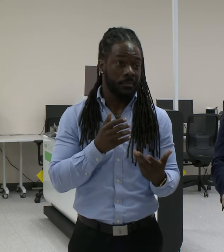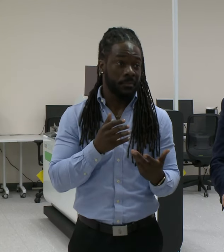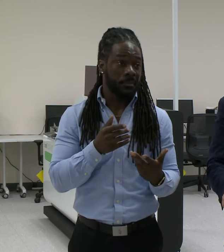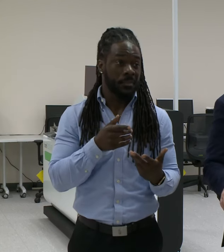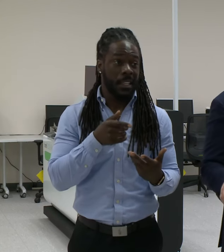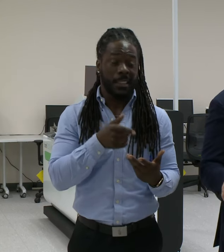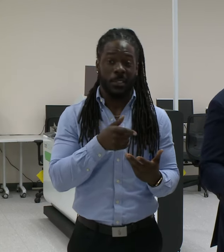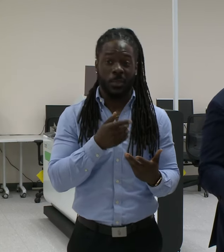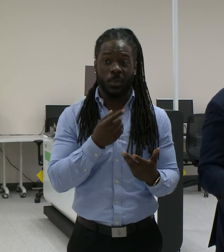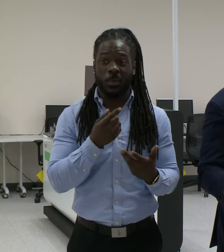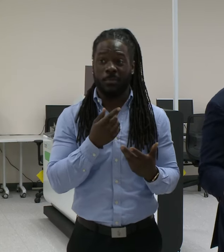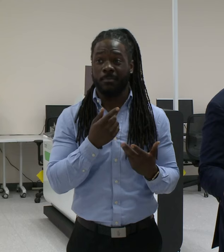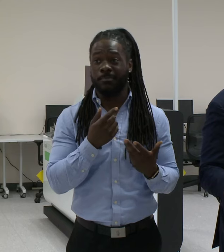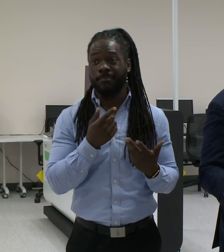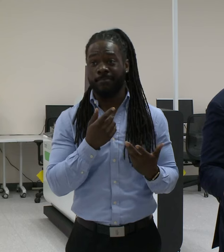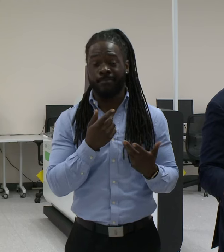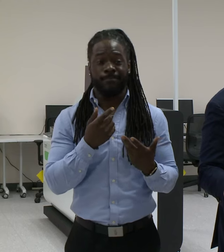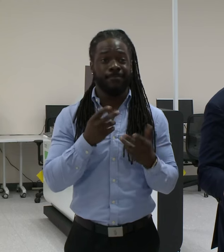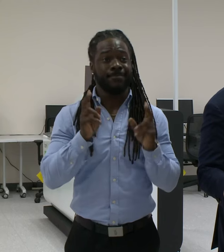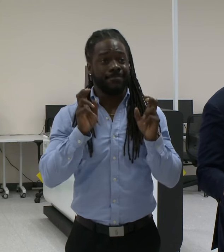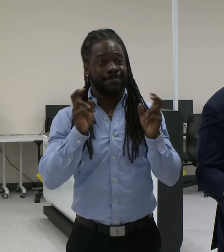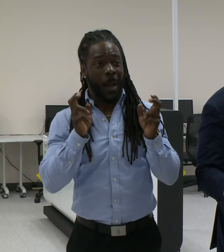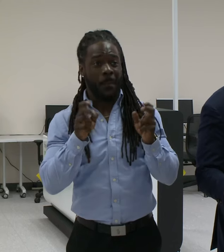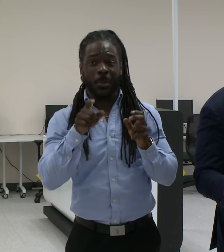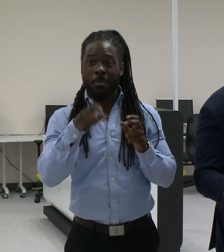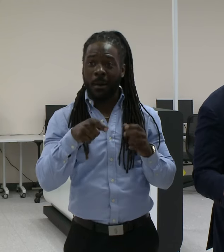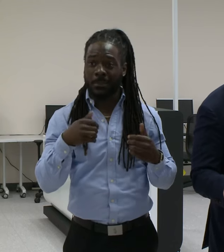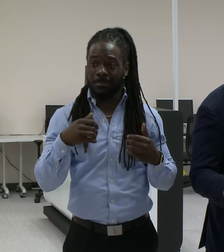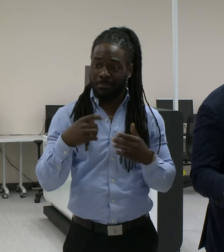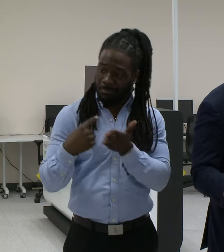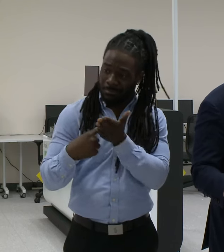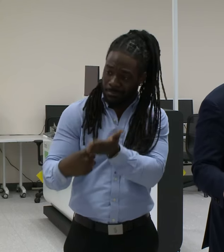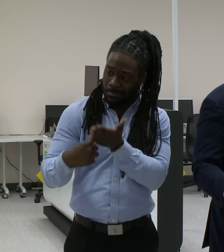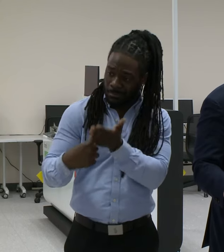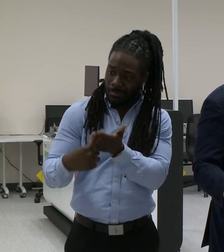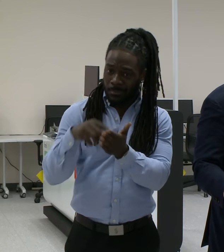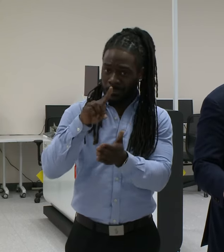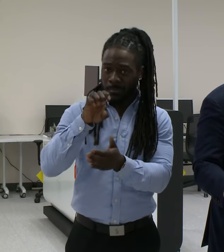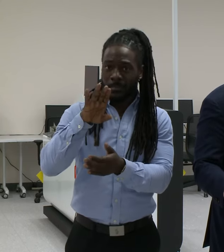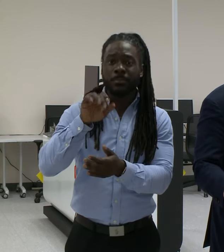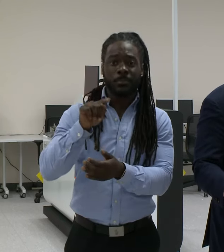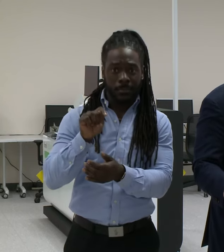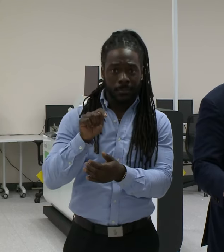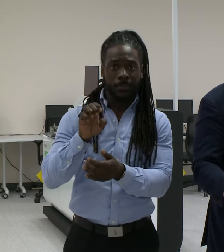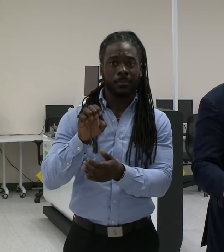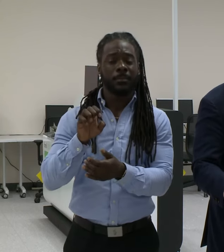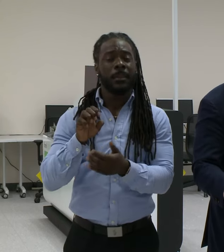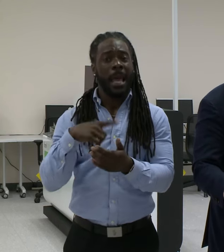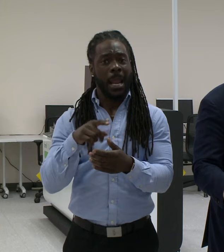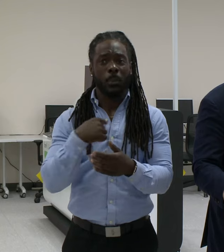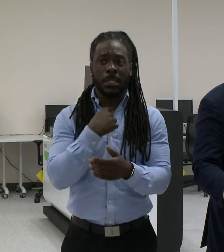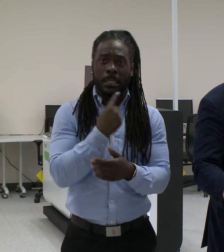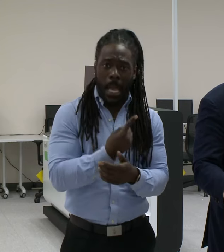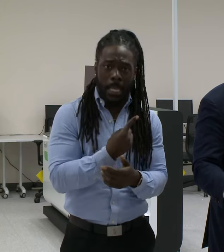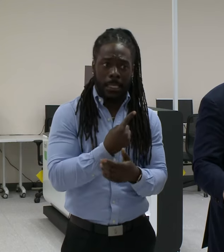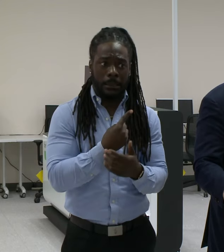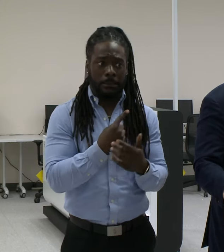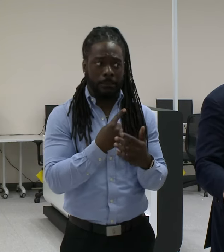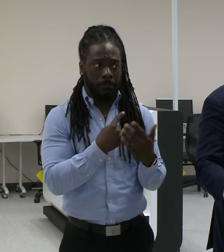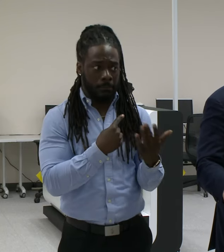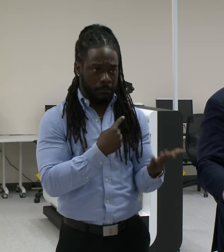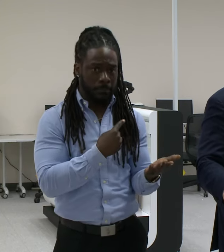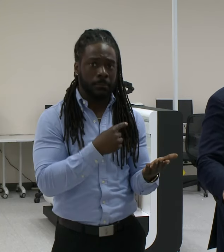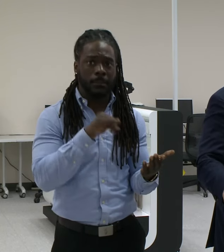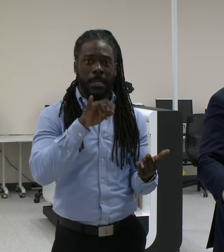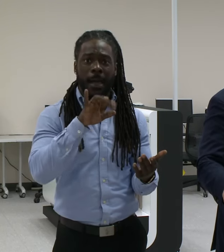it's one of those areas where, you know, you have to have a debate. And I was just telling Congressman Ivey, I'm glad that